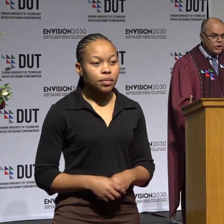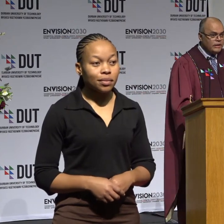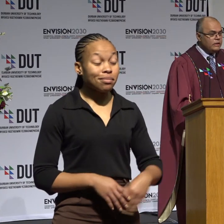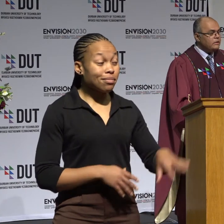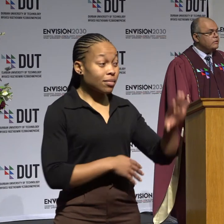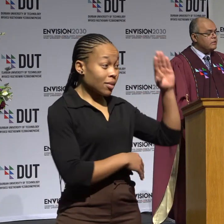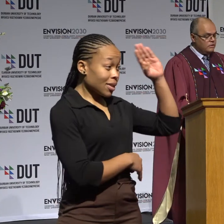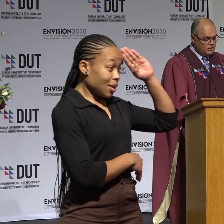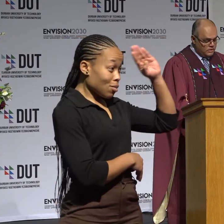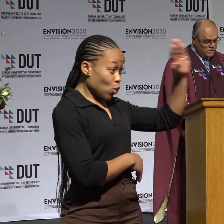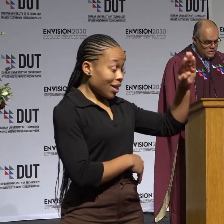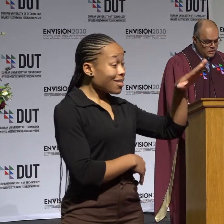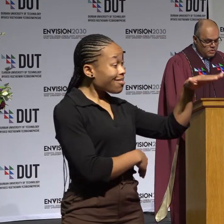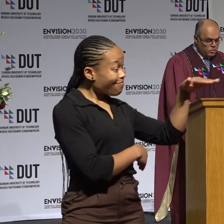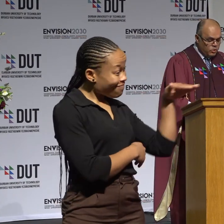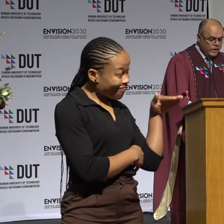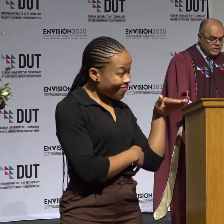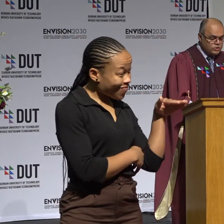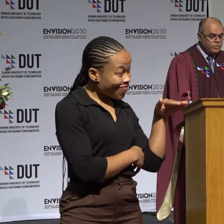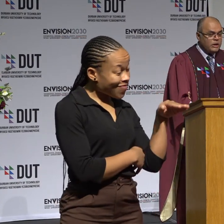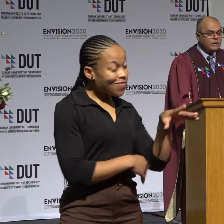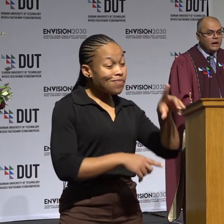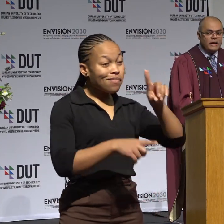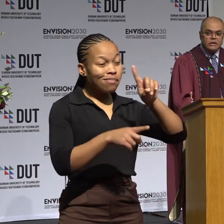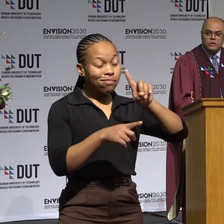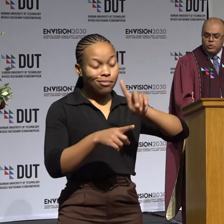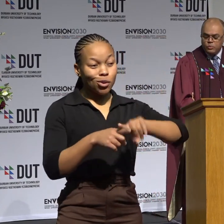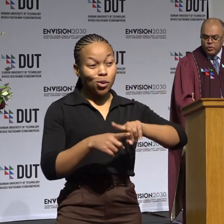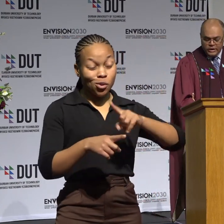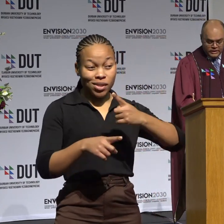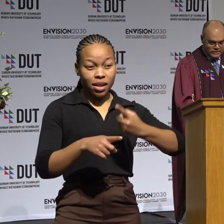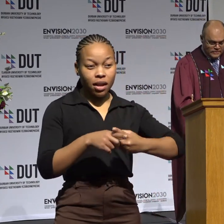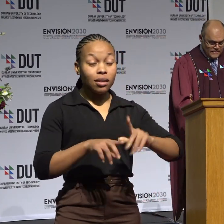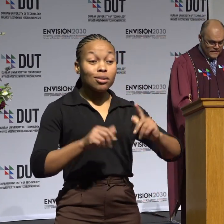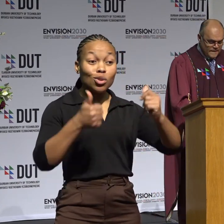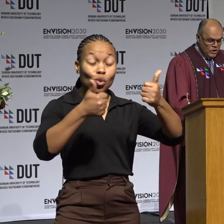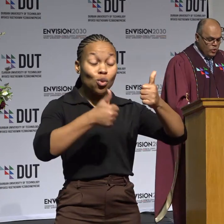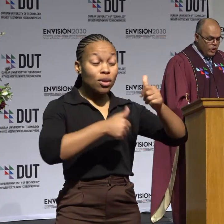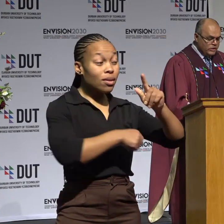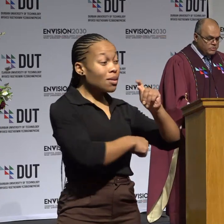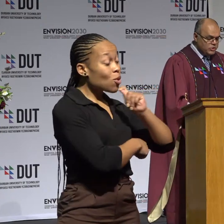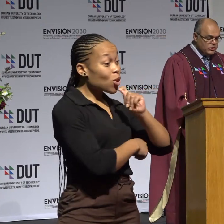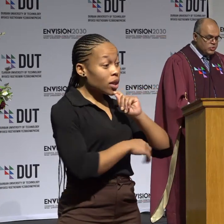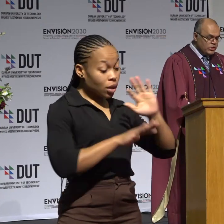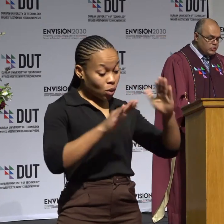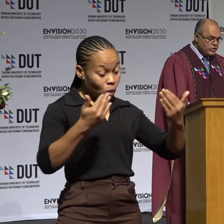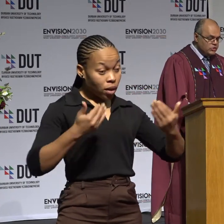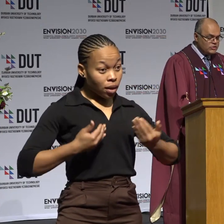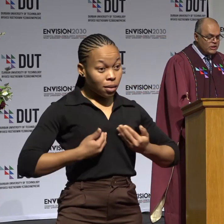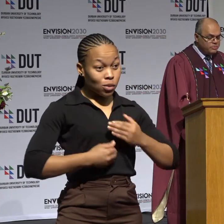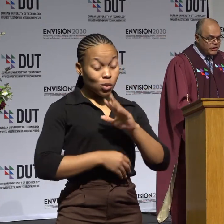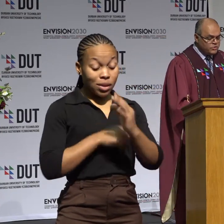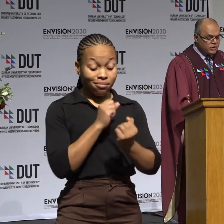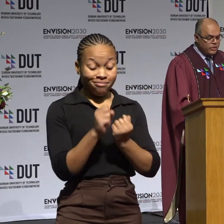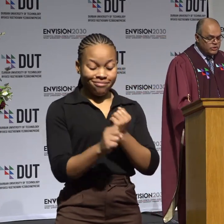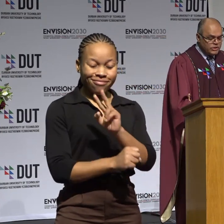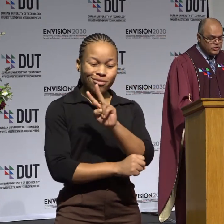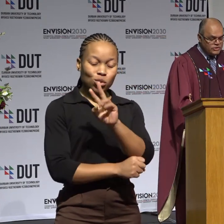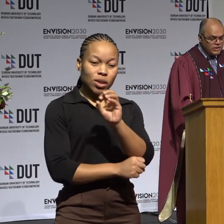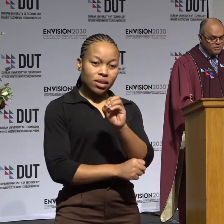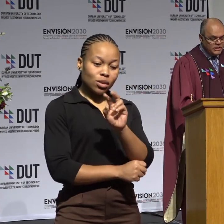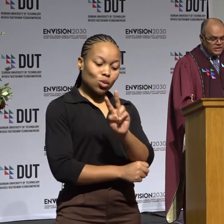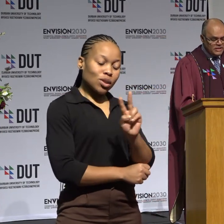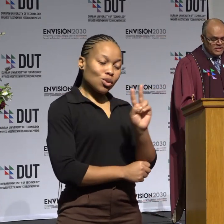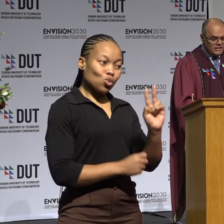Sani Bonani. Molweni, Dumelang, and good morning. Welcome to the 2022 Celebratory